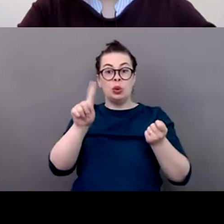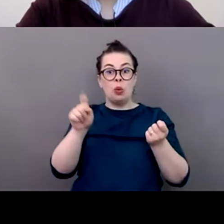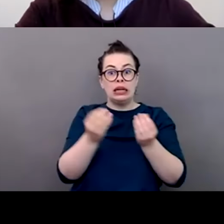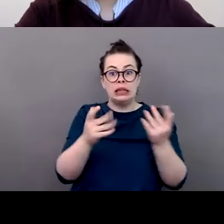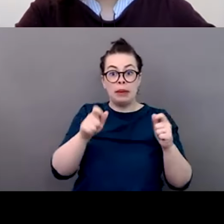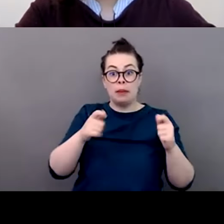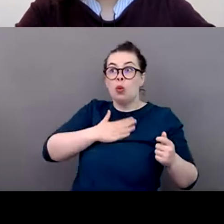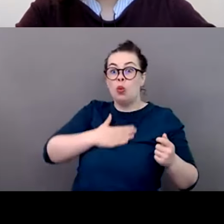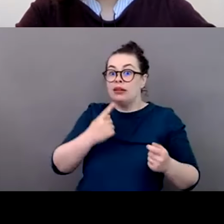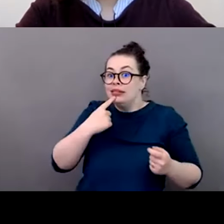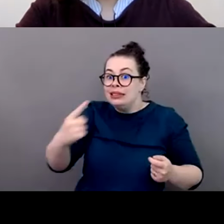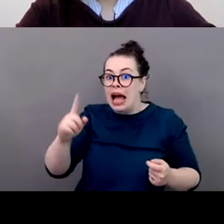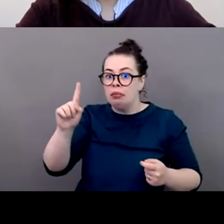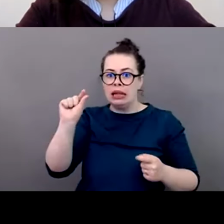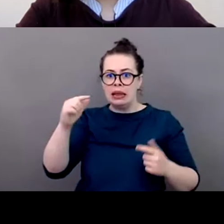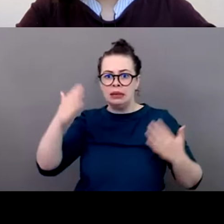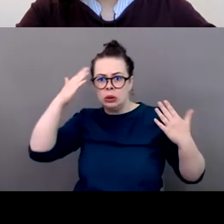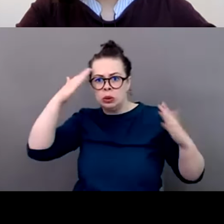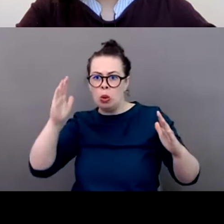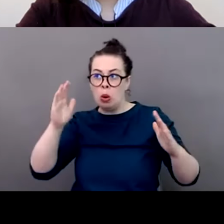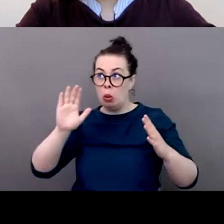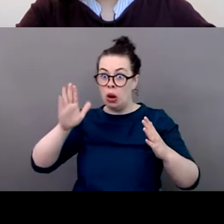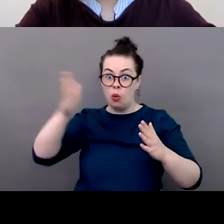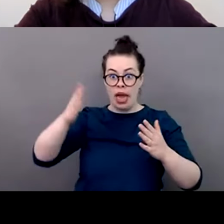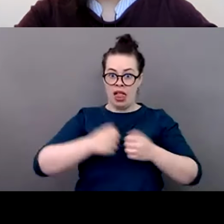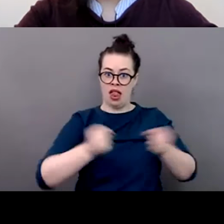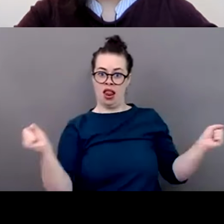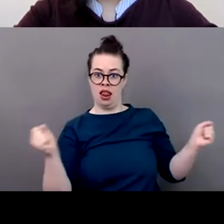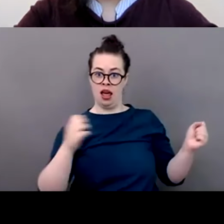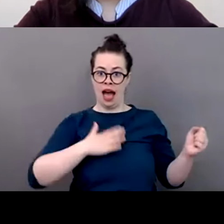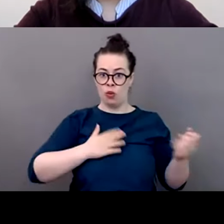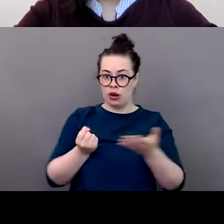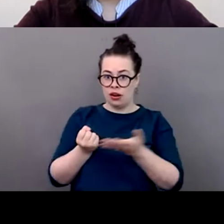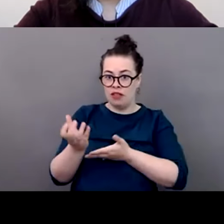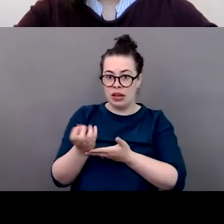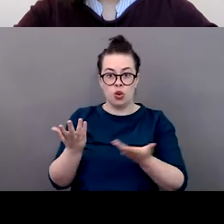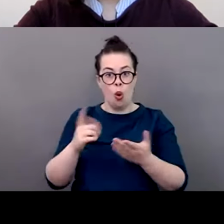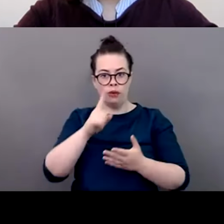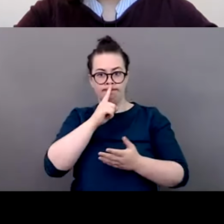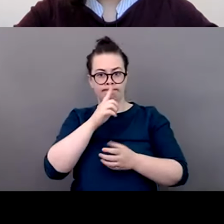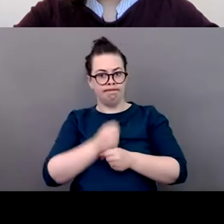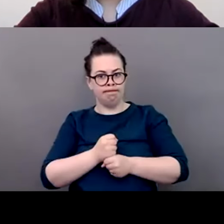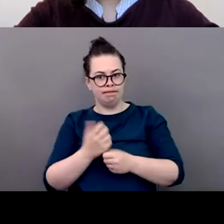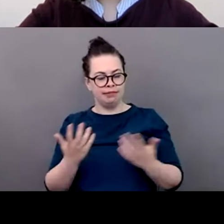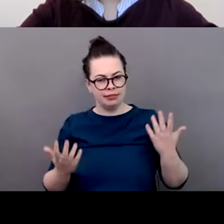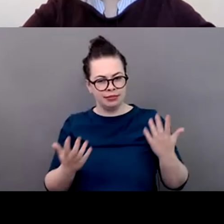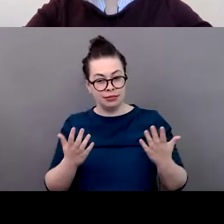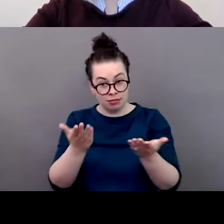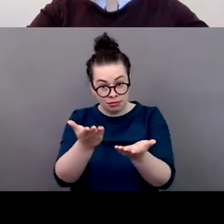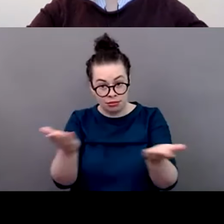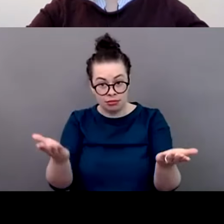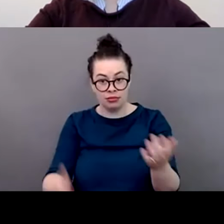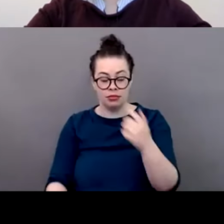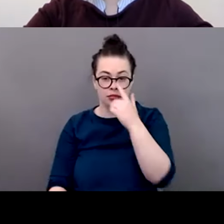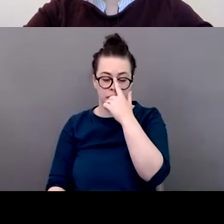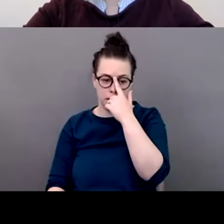What are the protocols on this? Maybe also Teresa and Jones, you answer the questions, I